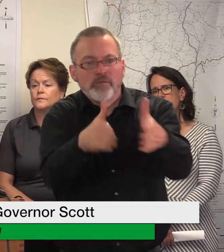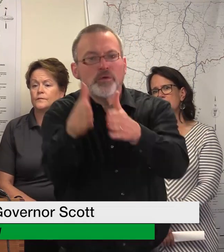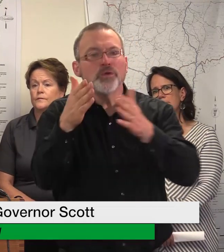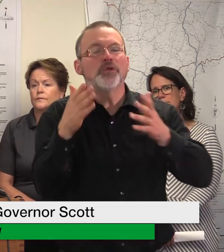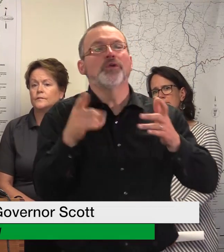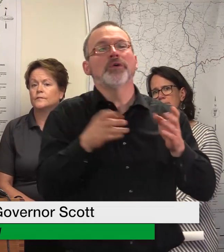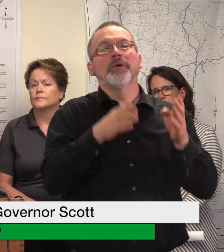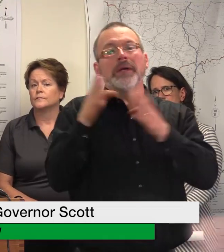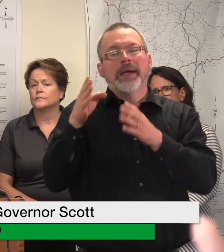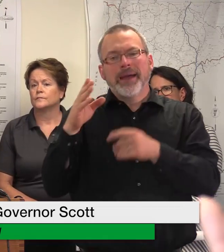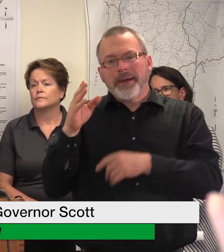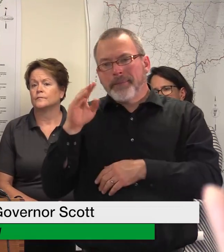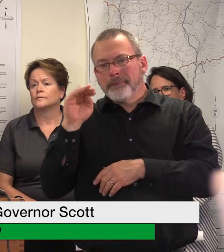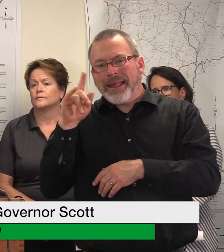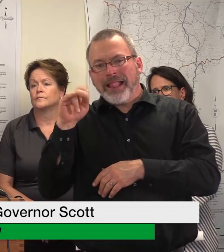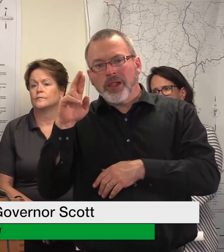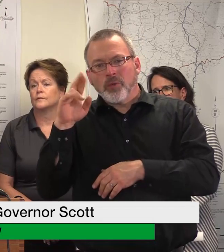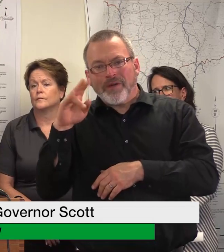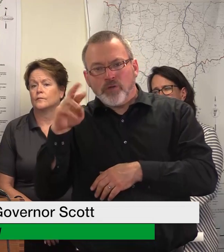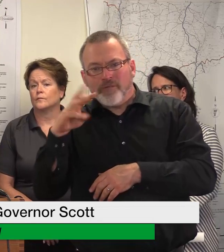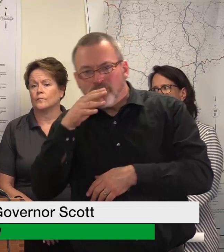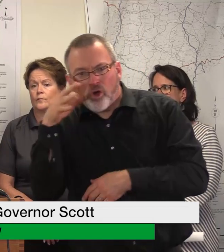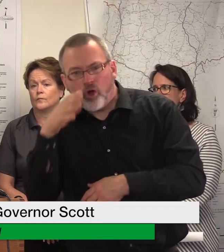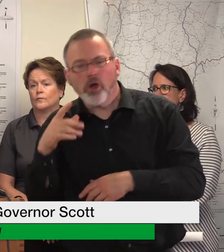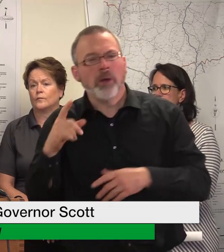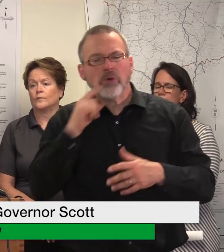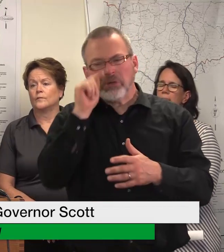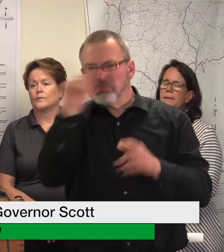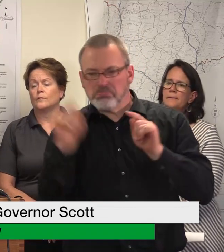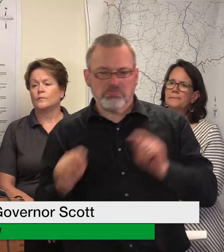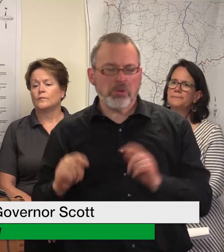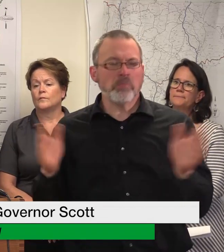name dozens of farms that have lost their crops underwater.